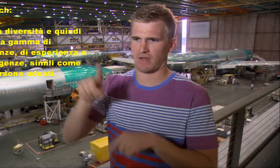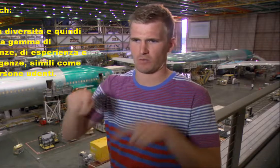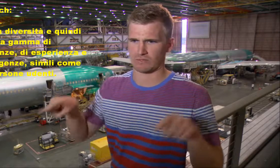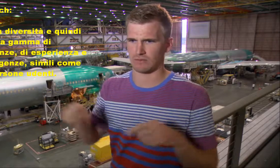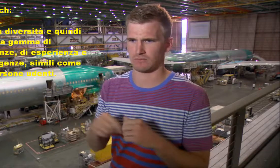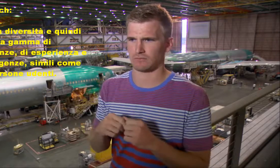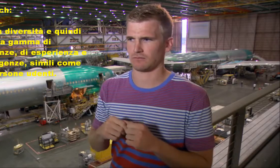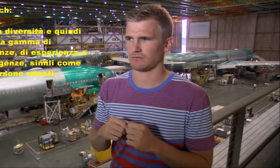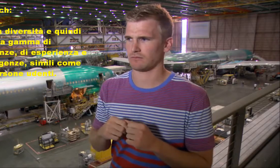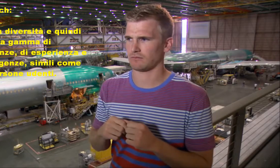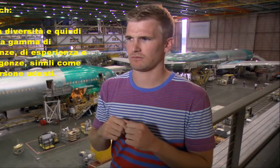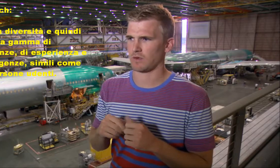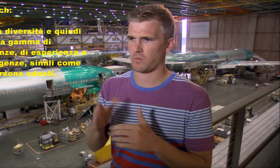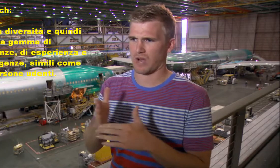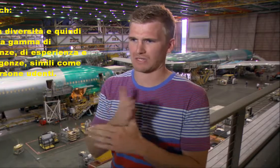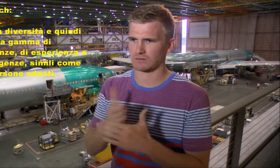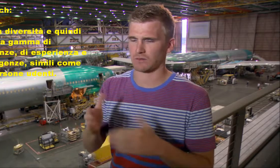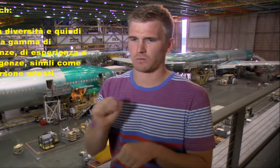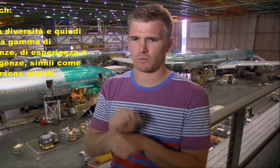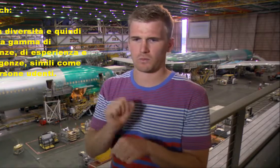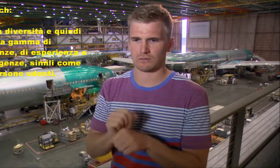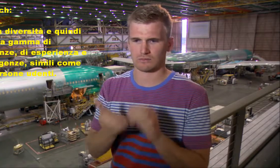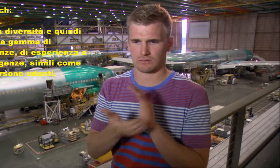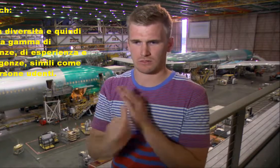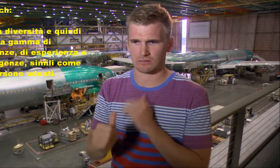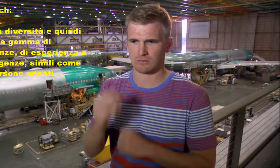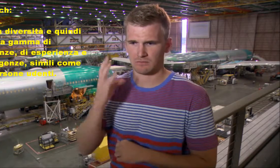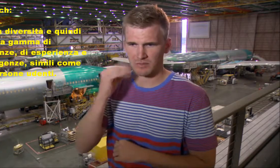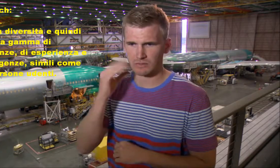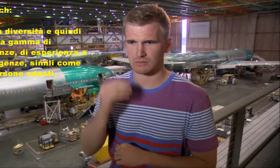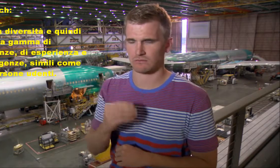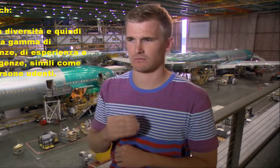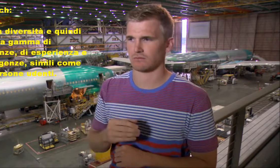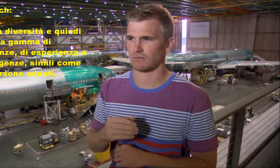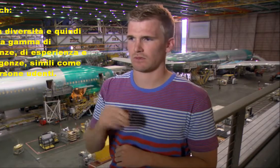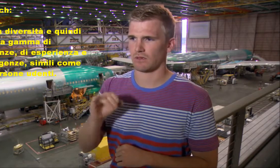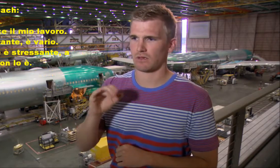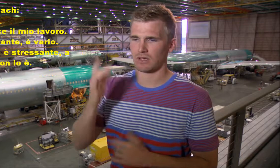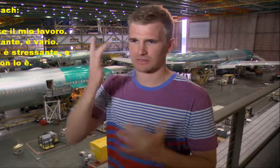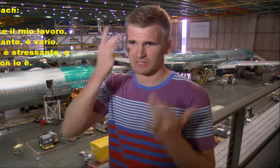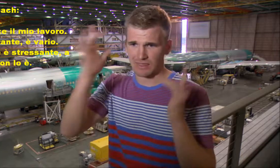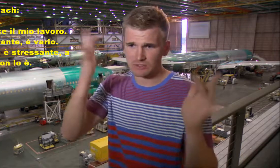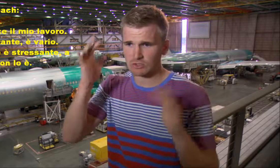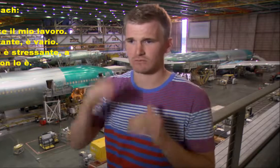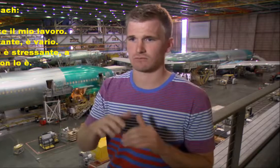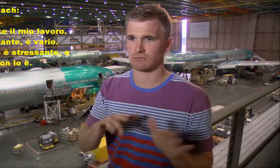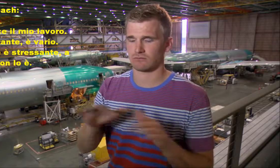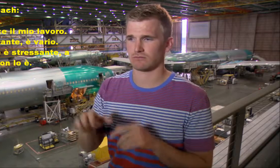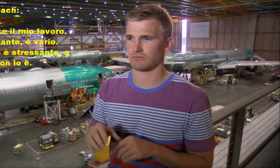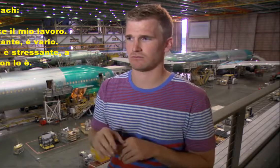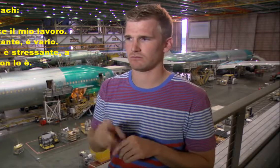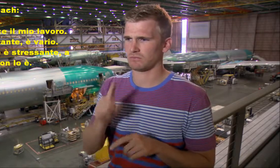There's so much diversity and so many ranges of skills and experience and intelligences.